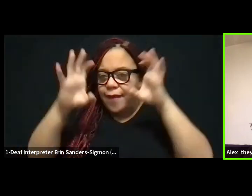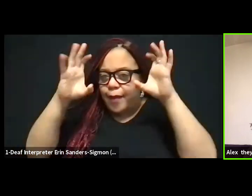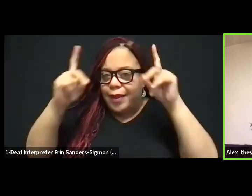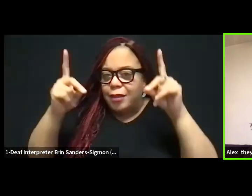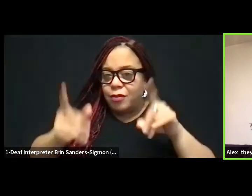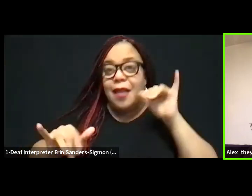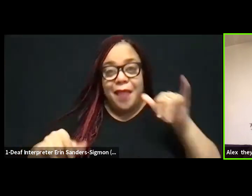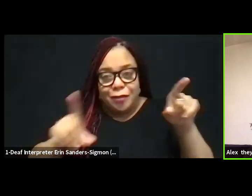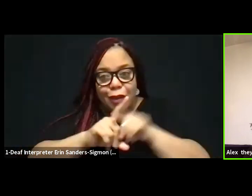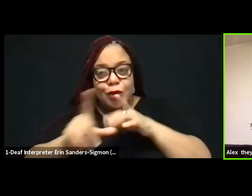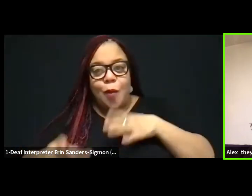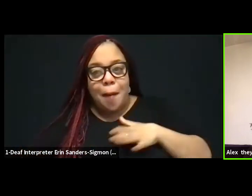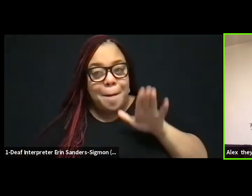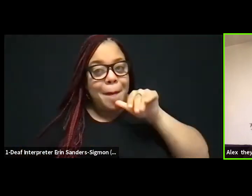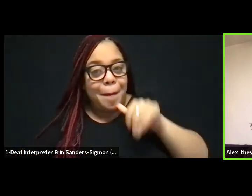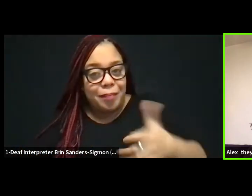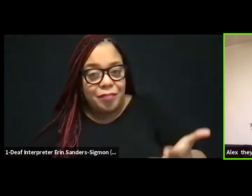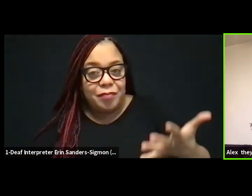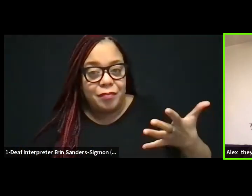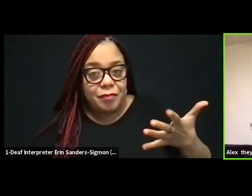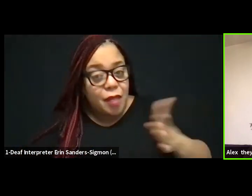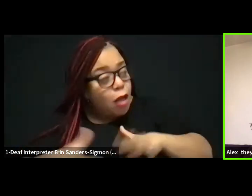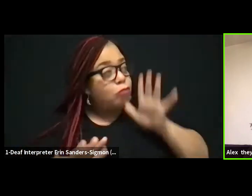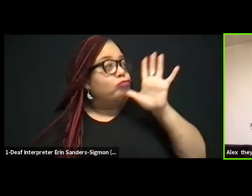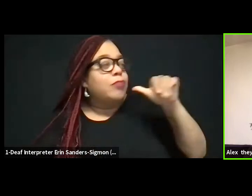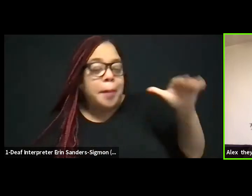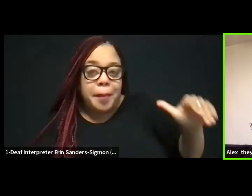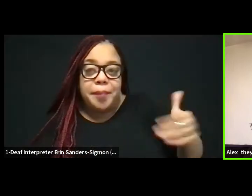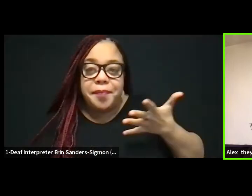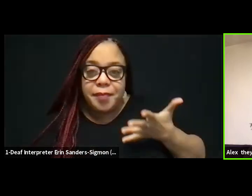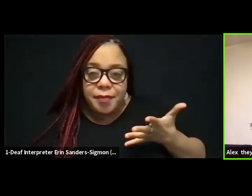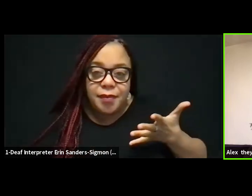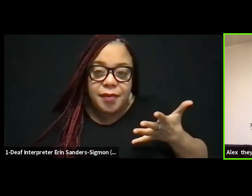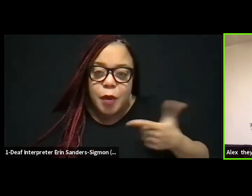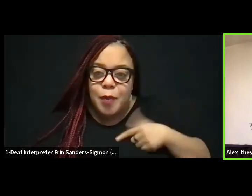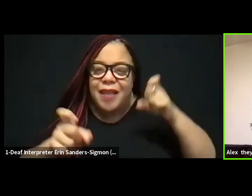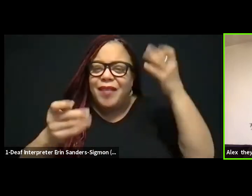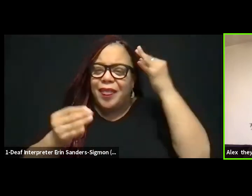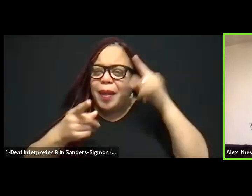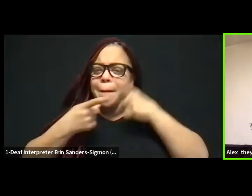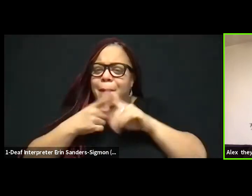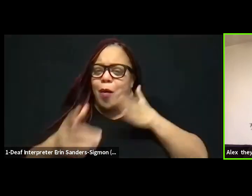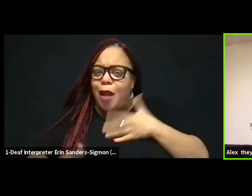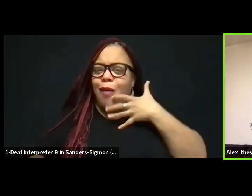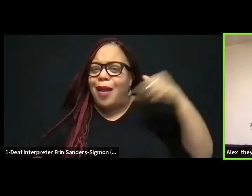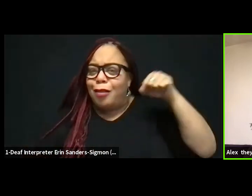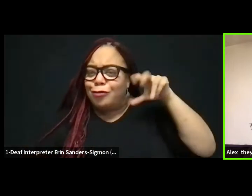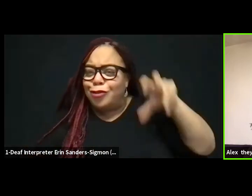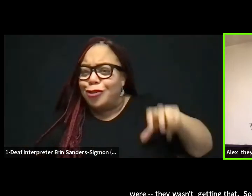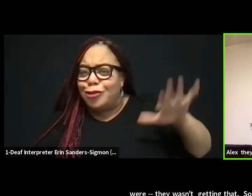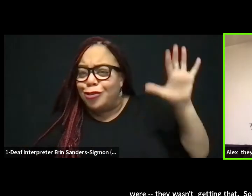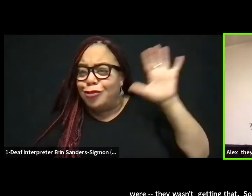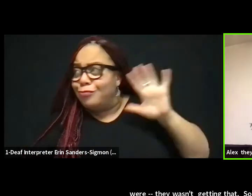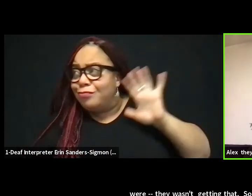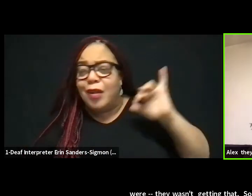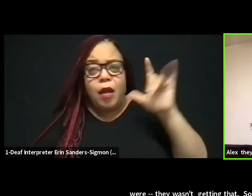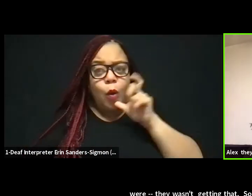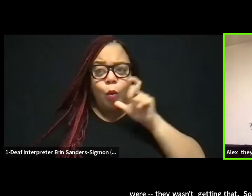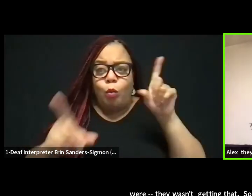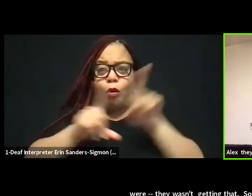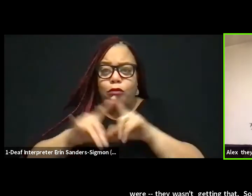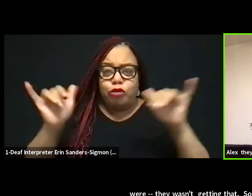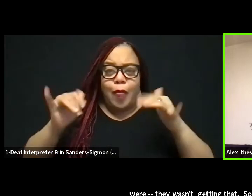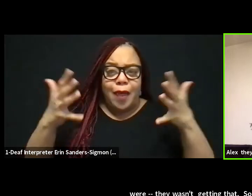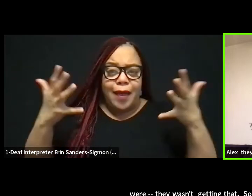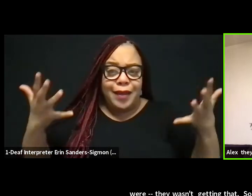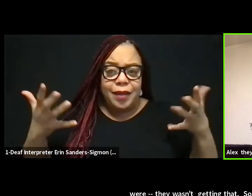the young people is fighting for that. I'm fighting for my moms who ain't get that and my grandmother who ain't get that education. You understand? And